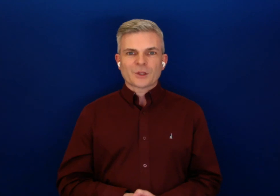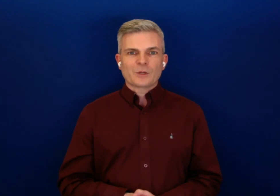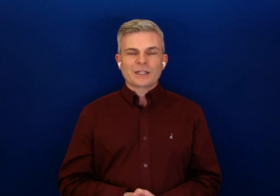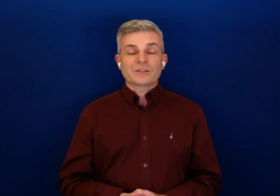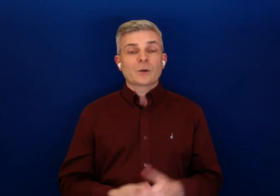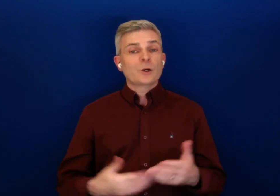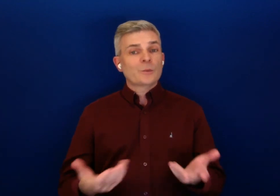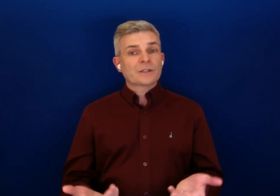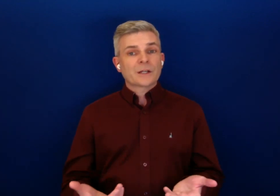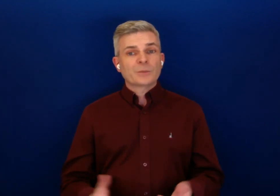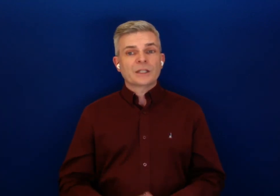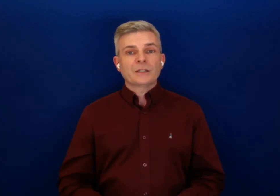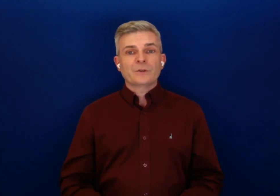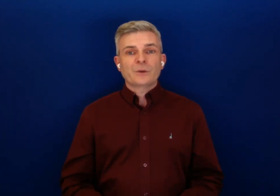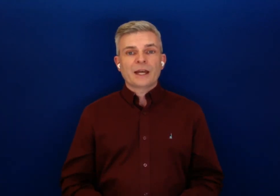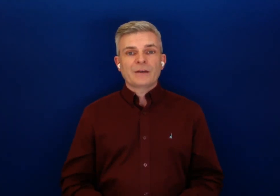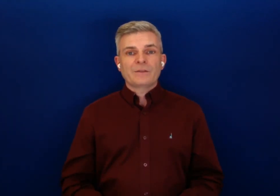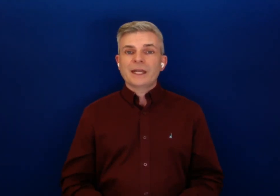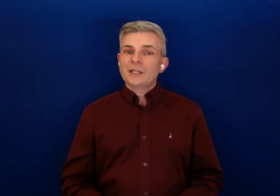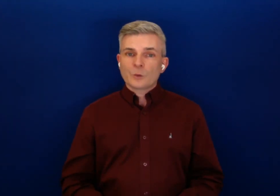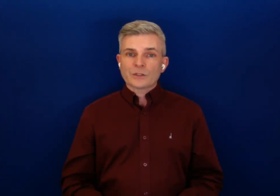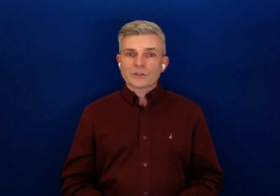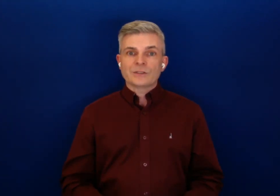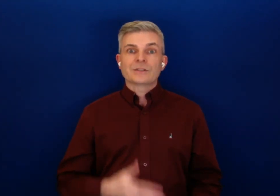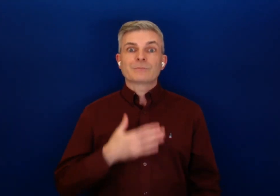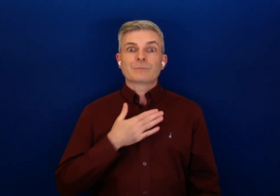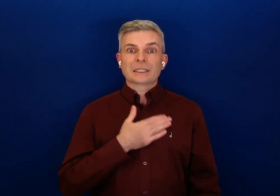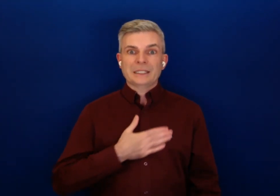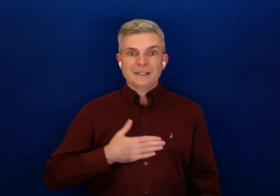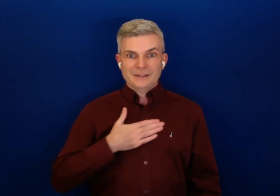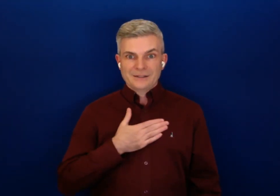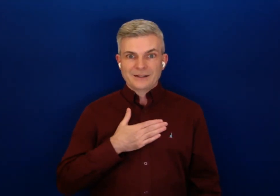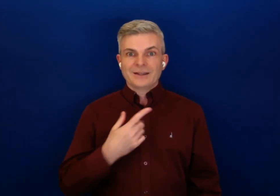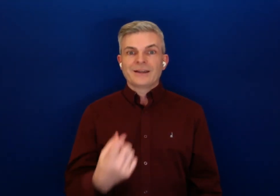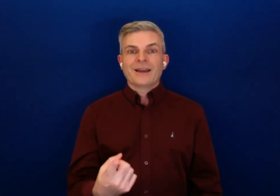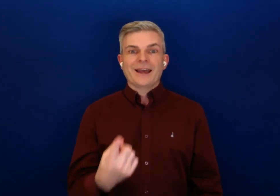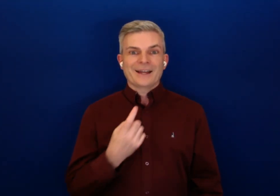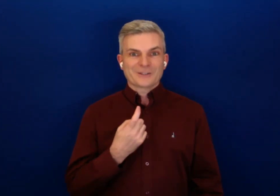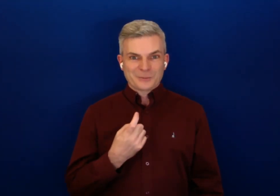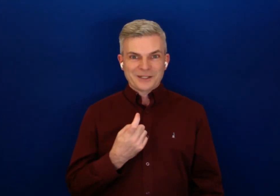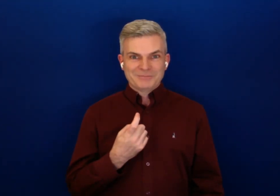Okay, so I hope this helped, and if you have any questions, please ask me.